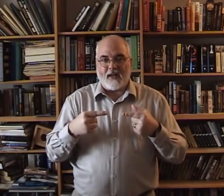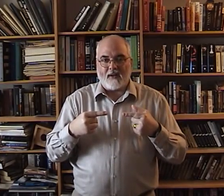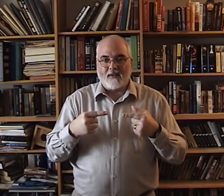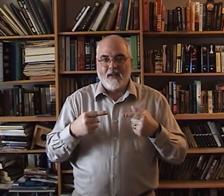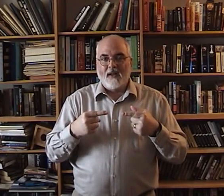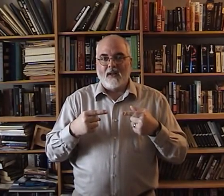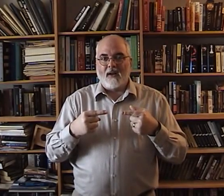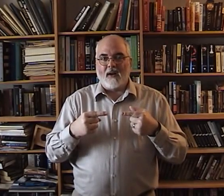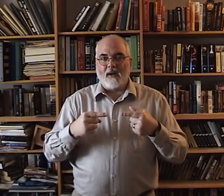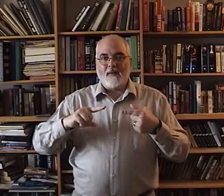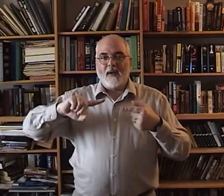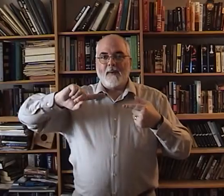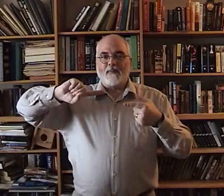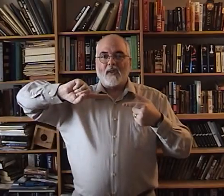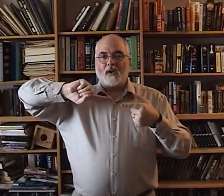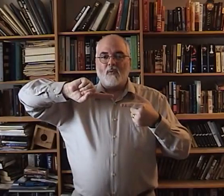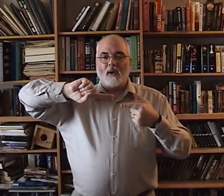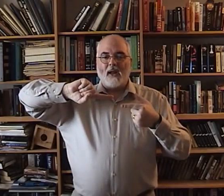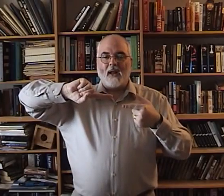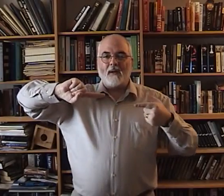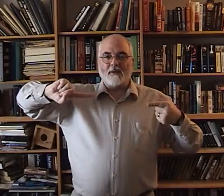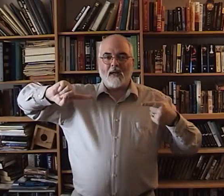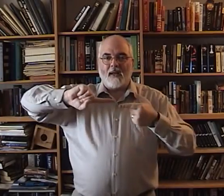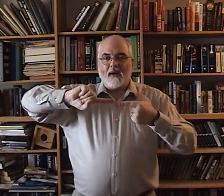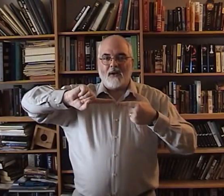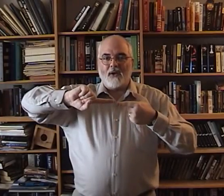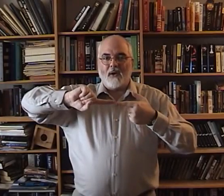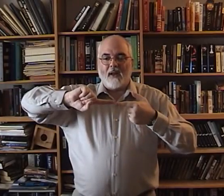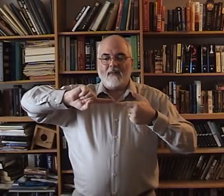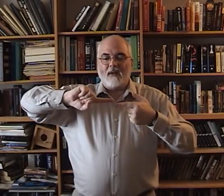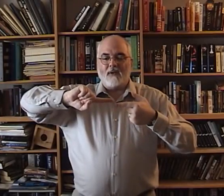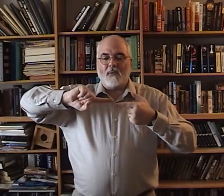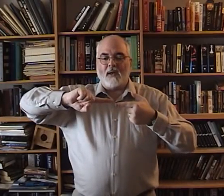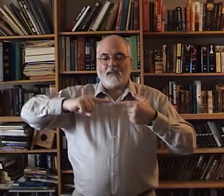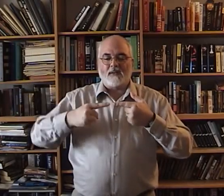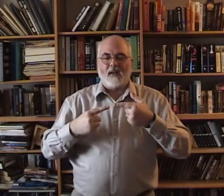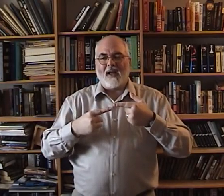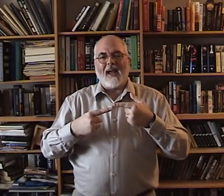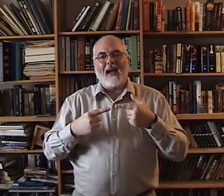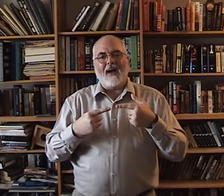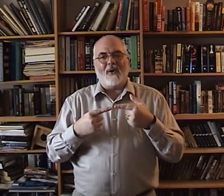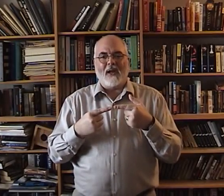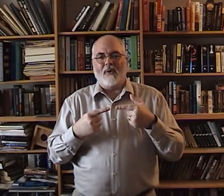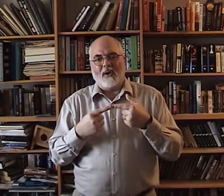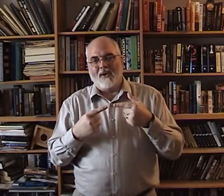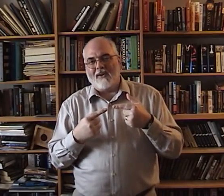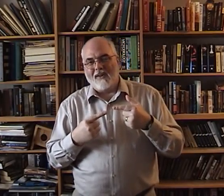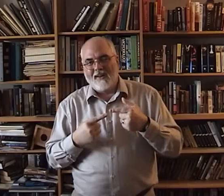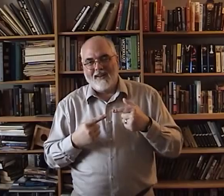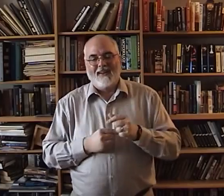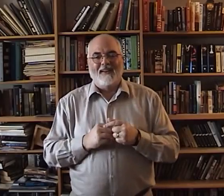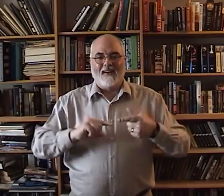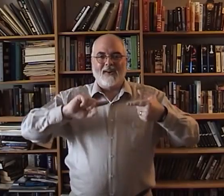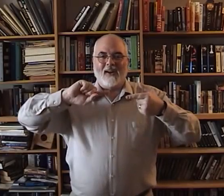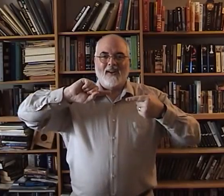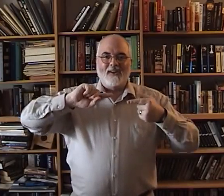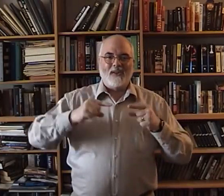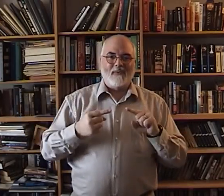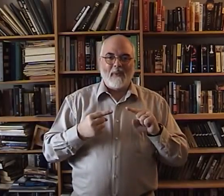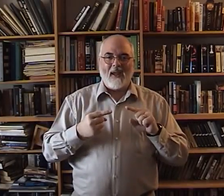out. All right. Turn one hand upside down and do it, and then twist. Ow, that would hurt. All right.